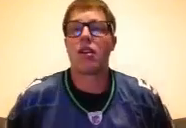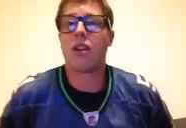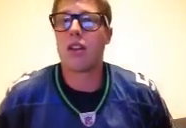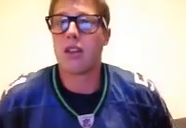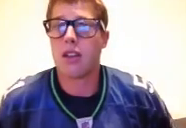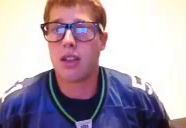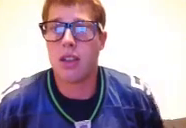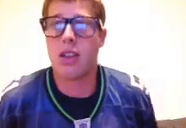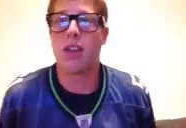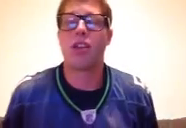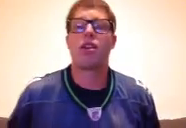how the other guy